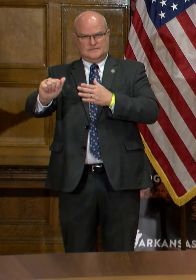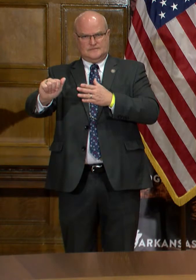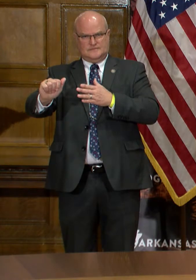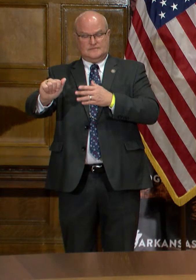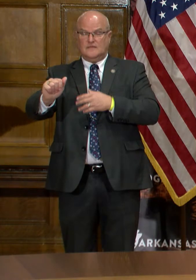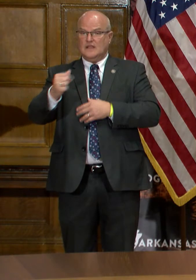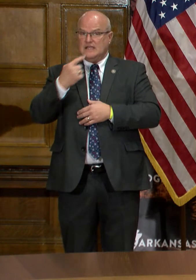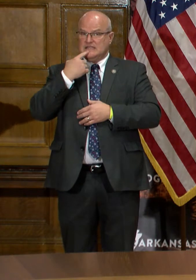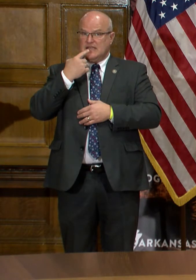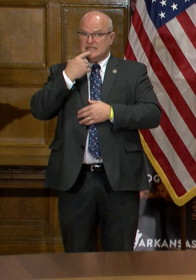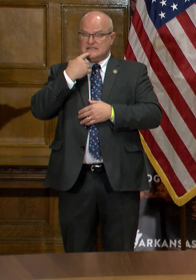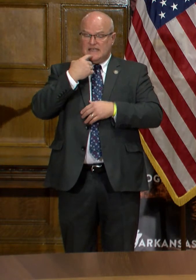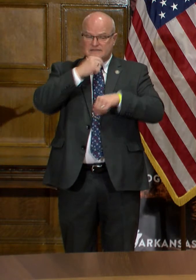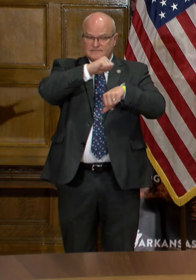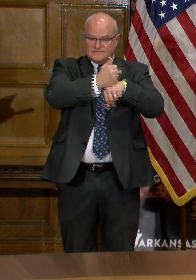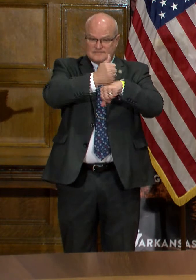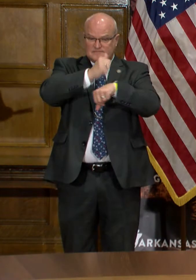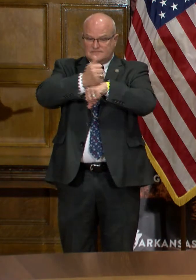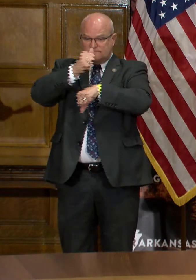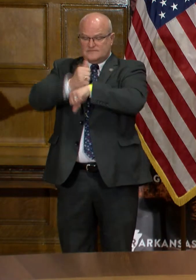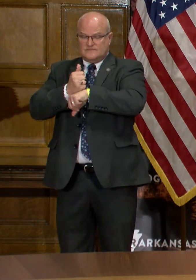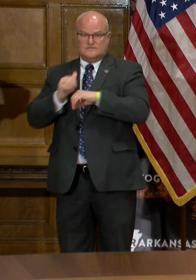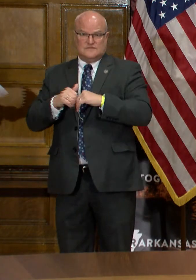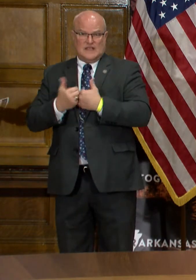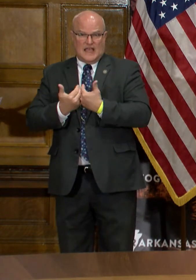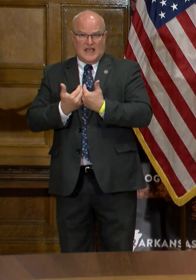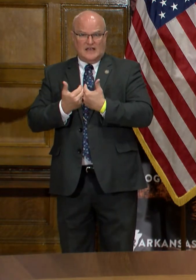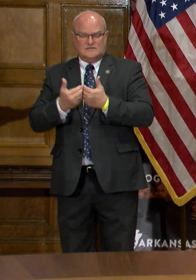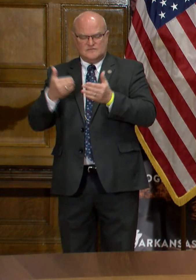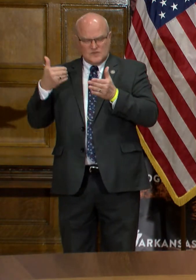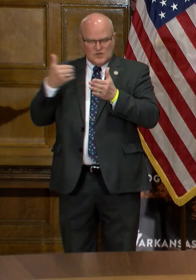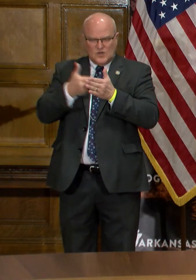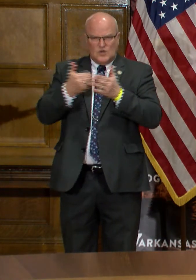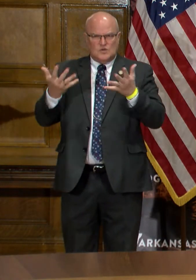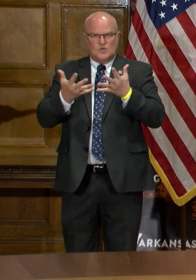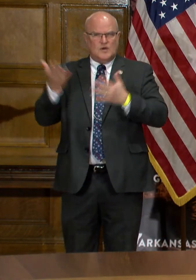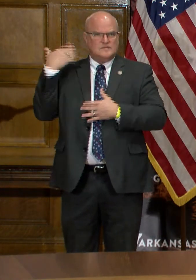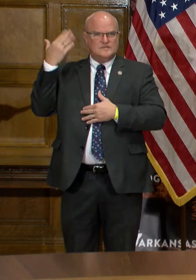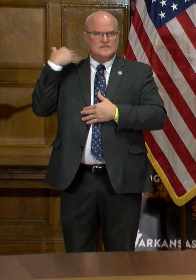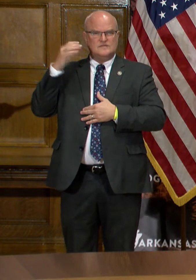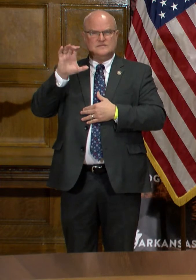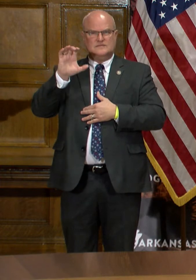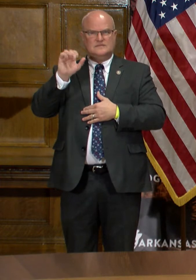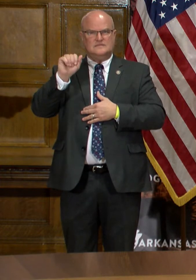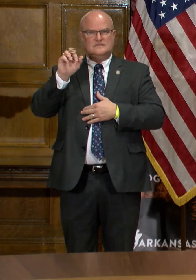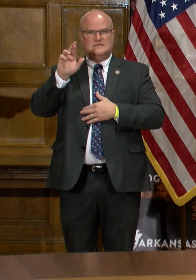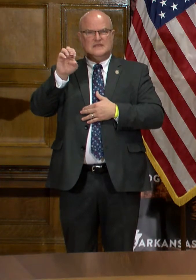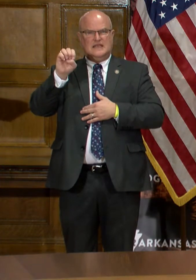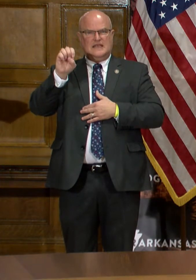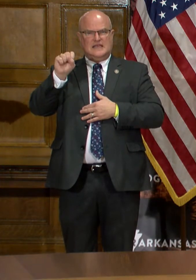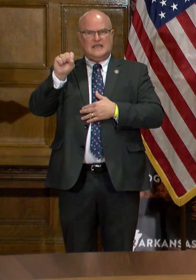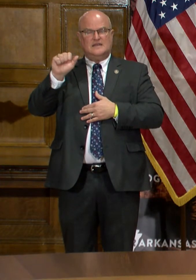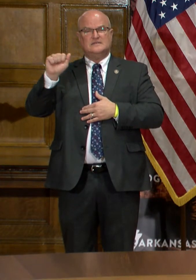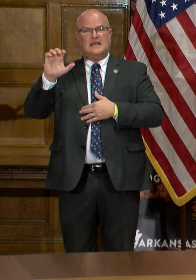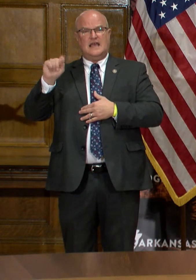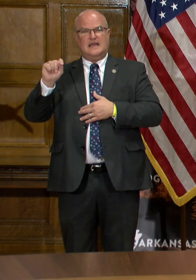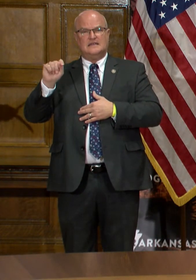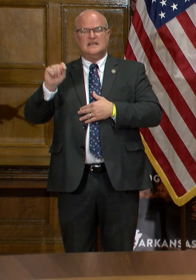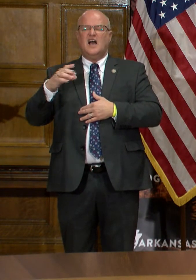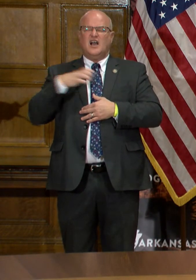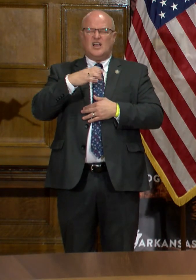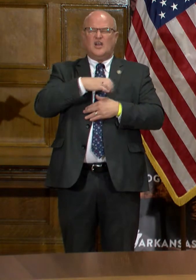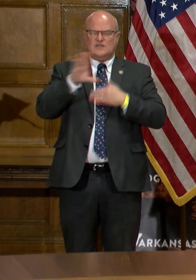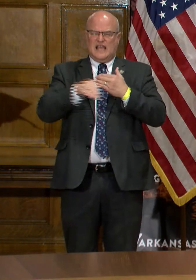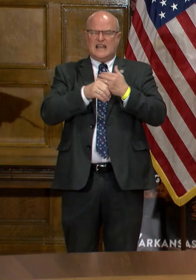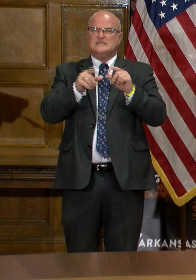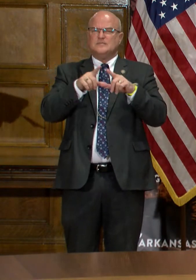As I said, the framework is going to be close to what it had been previously. Congress did add some additional language that I